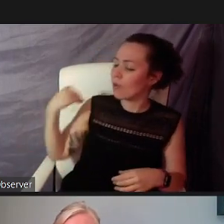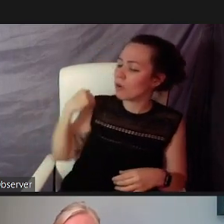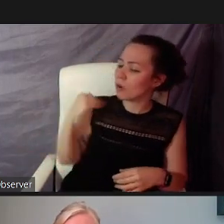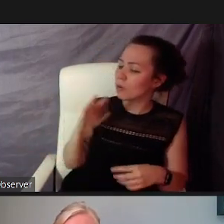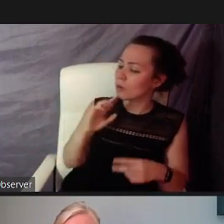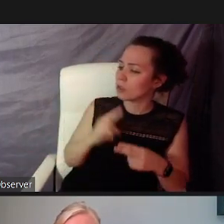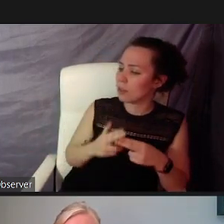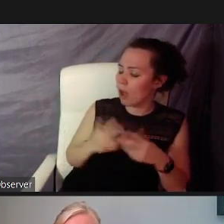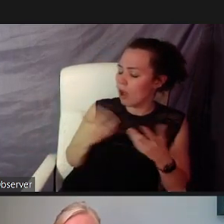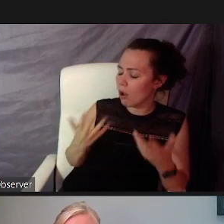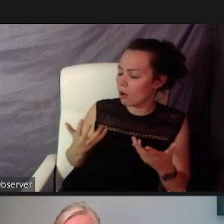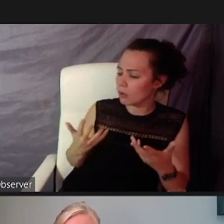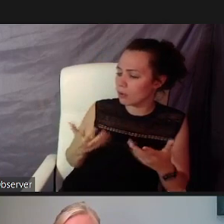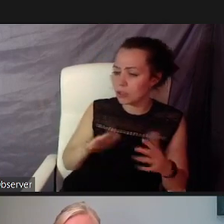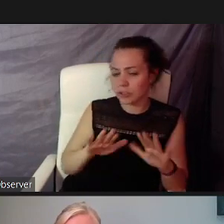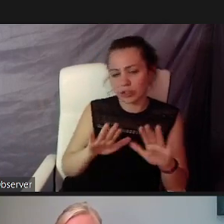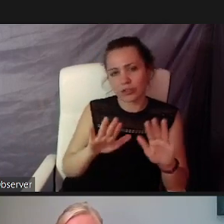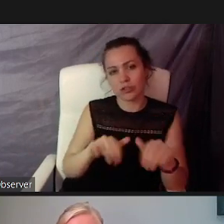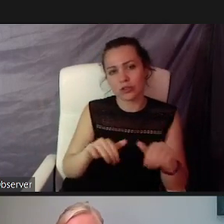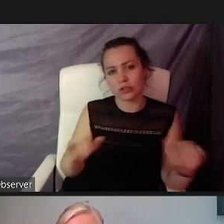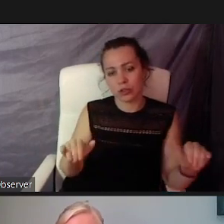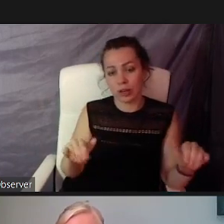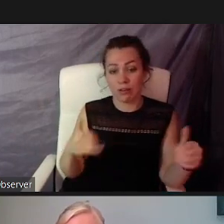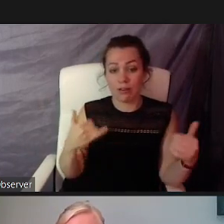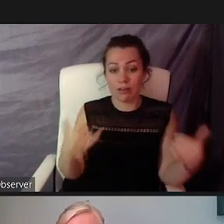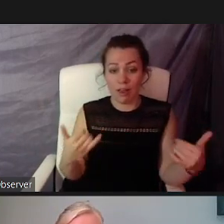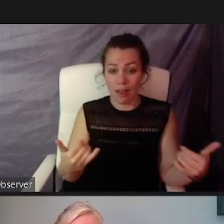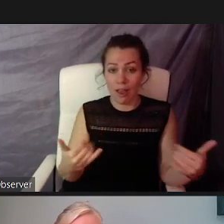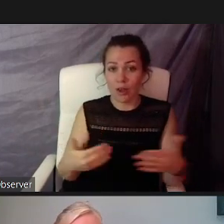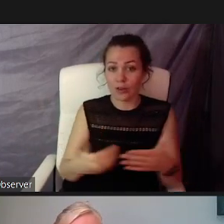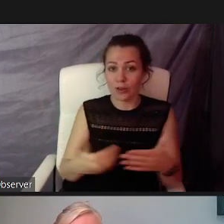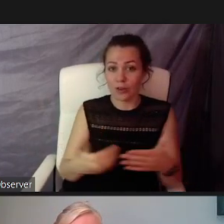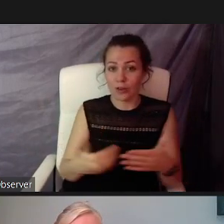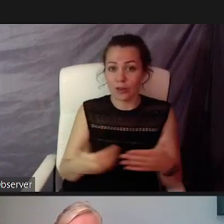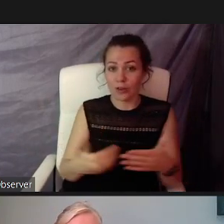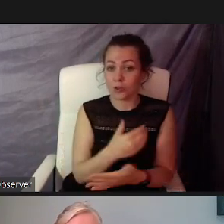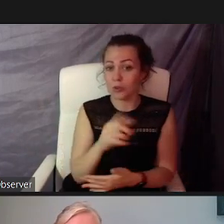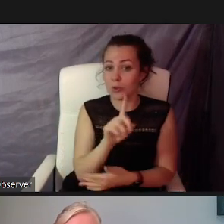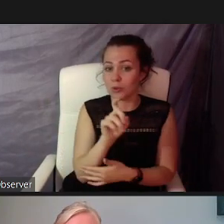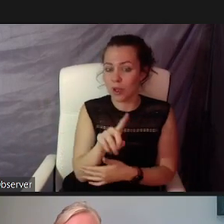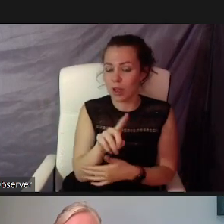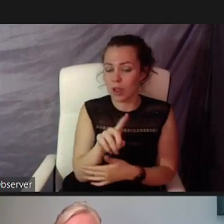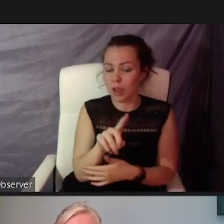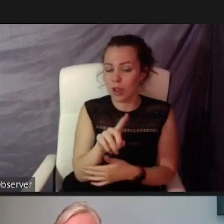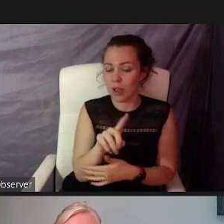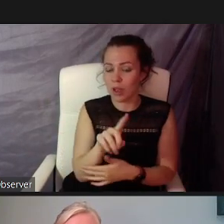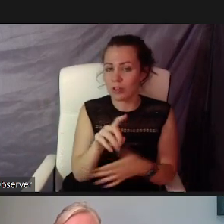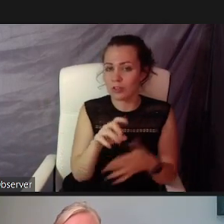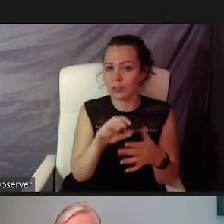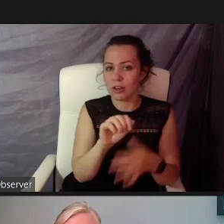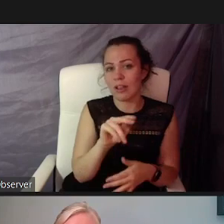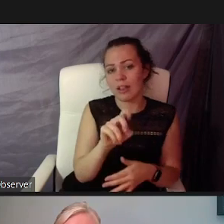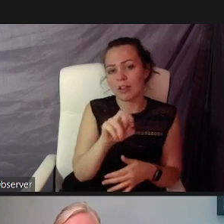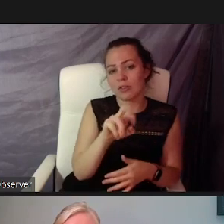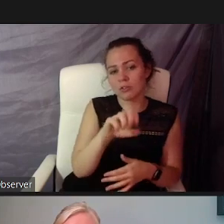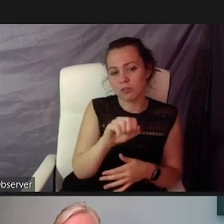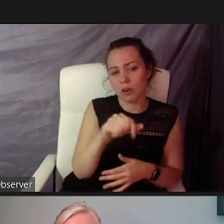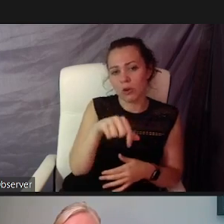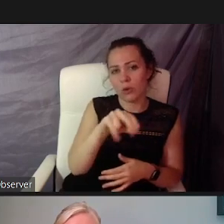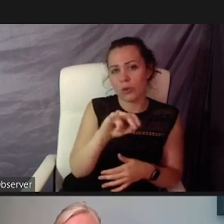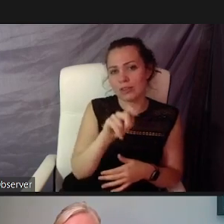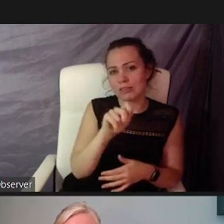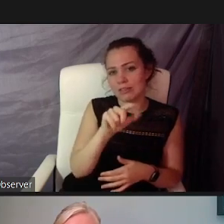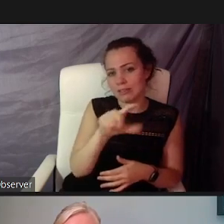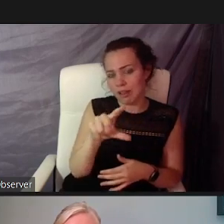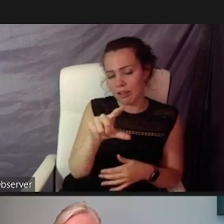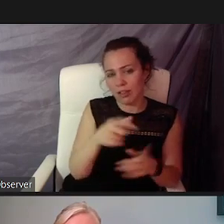about children. Now we get a question from Andrea Quintal from Portugal, who